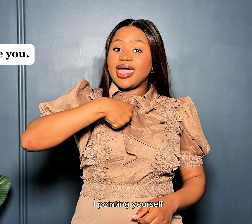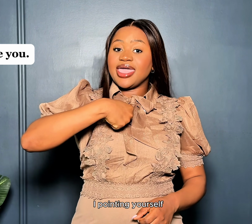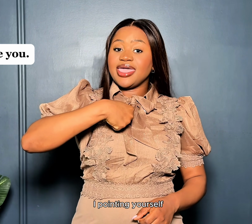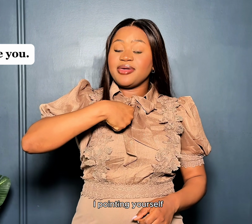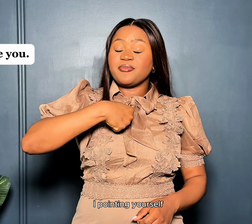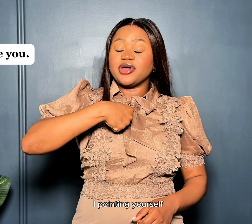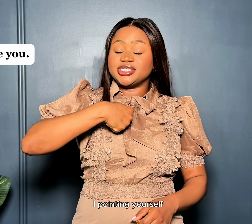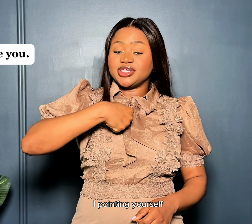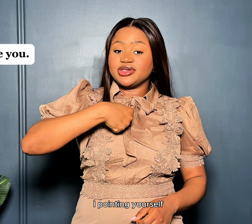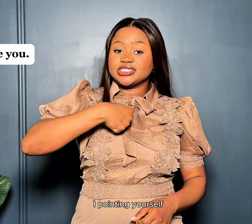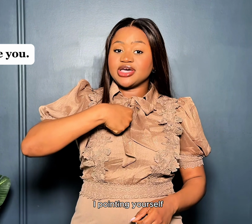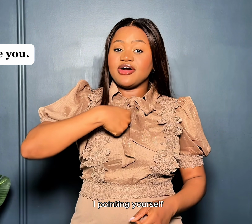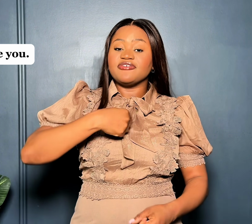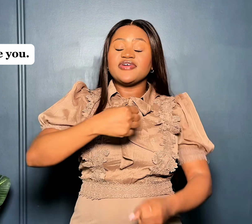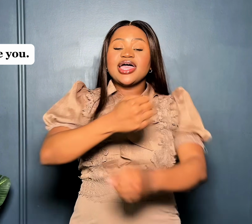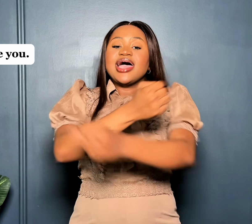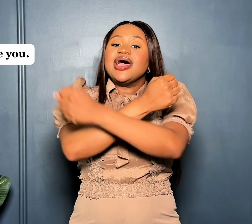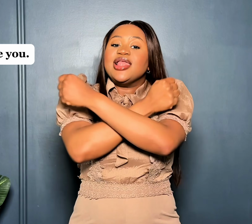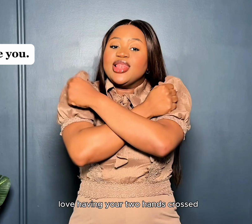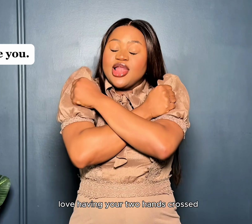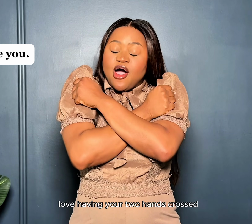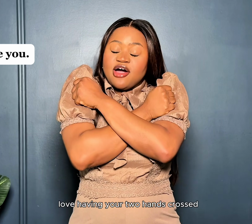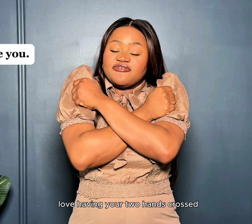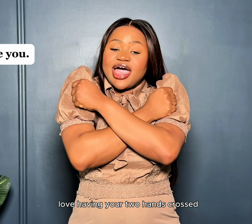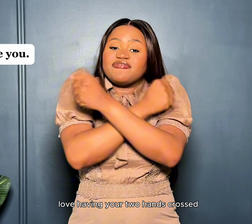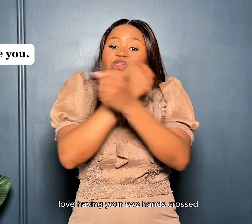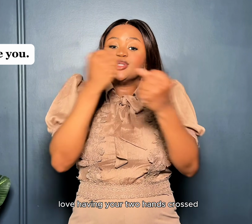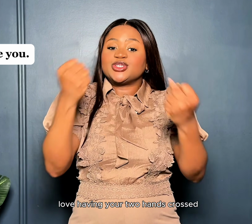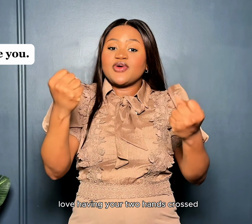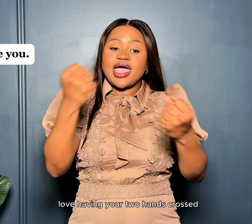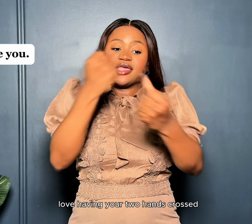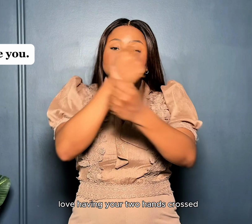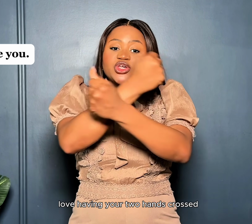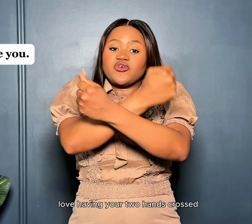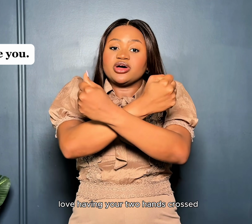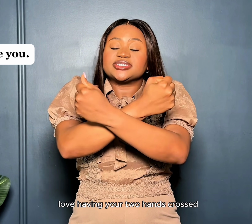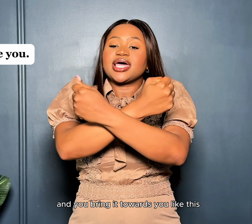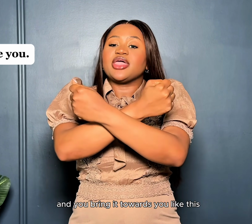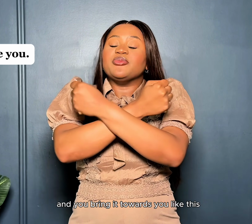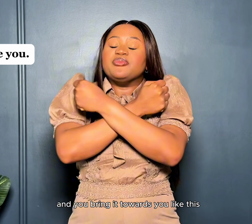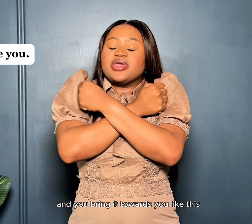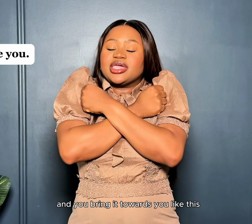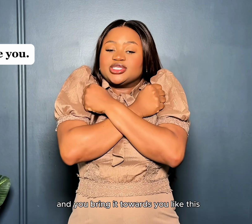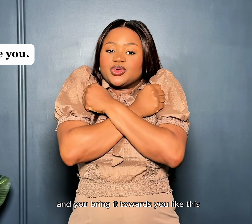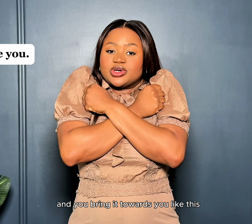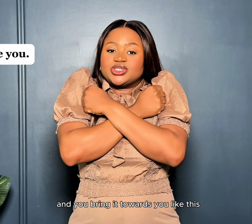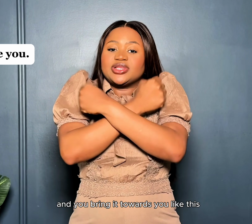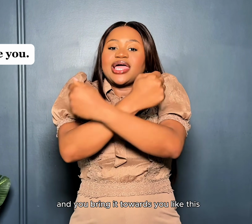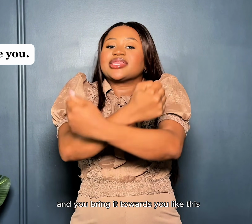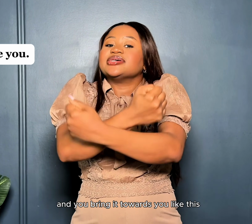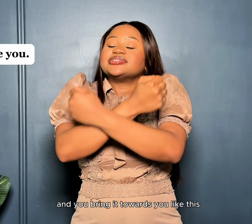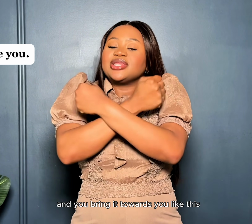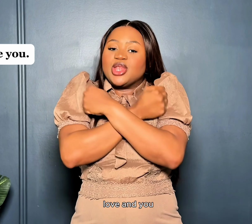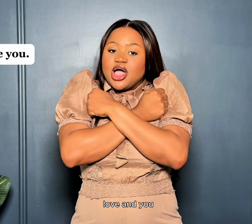I, pointing yourself, love having your two hands crossed and you bring it towards you like this.